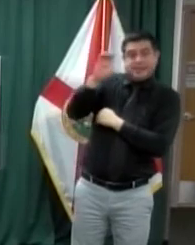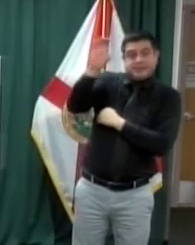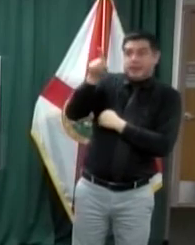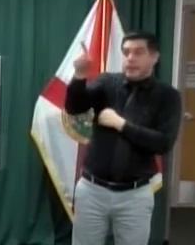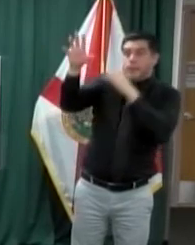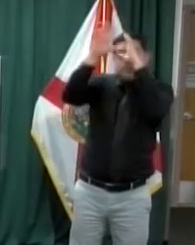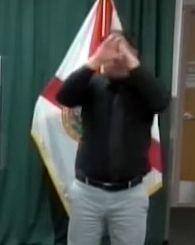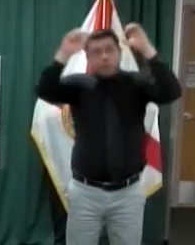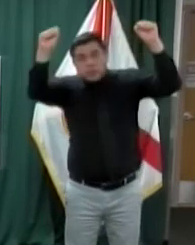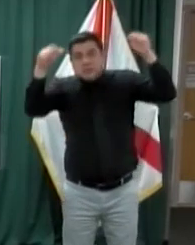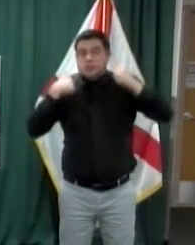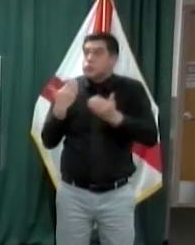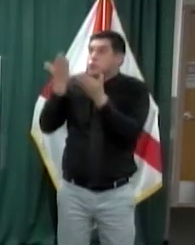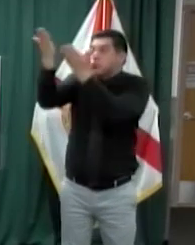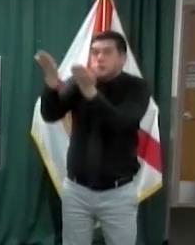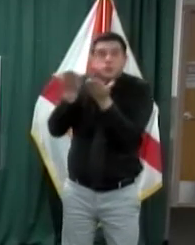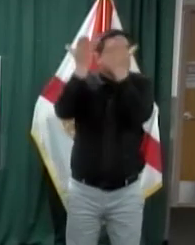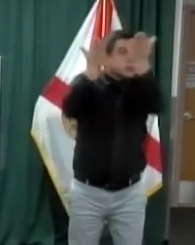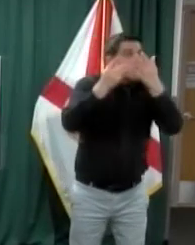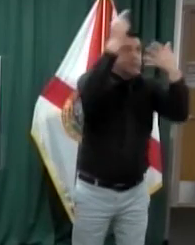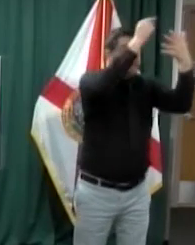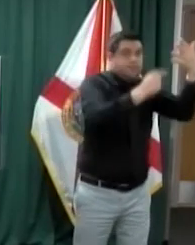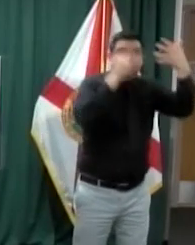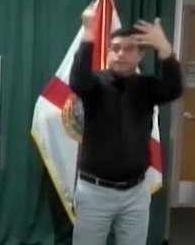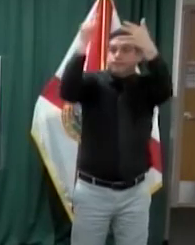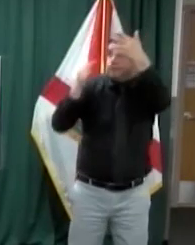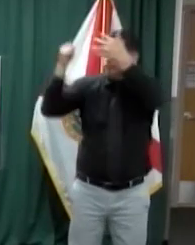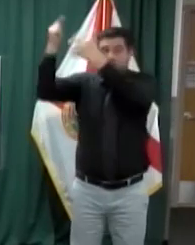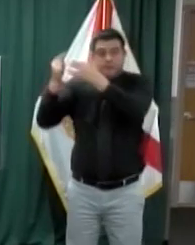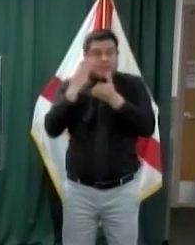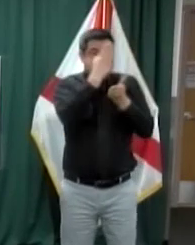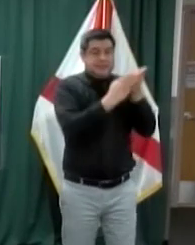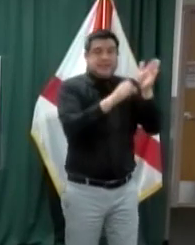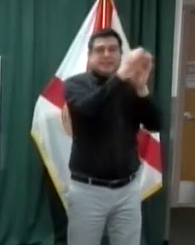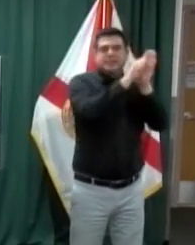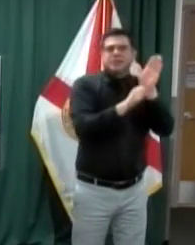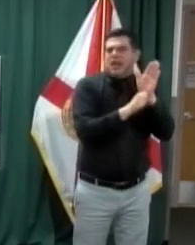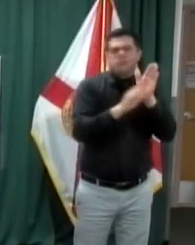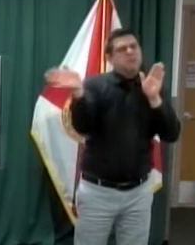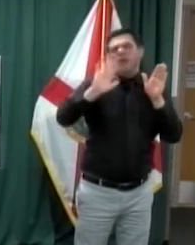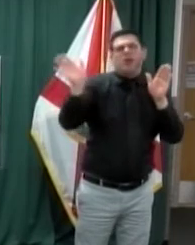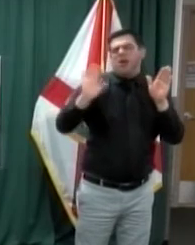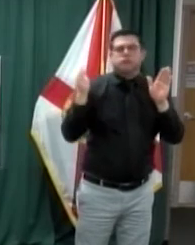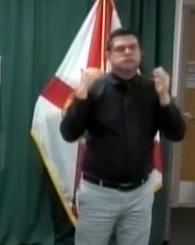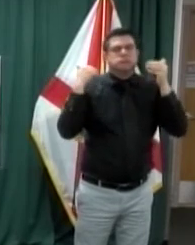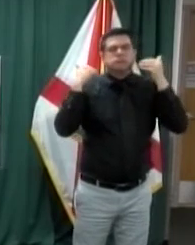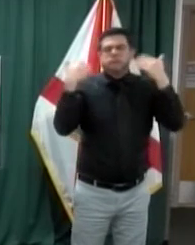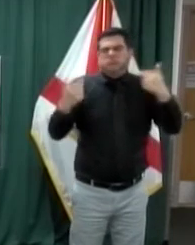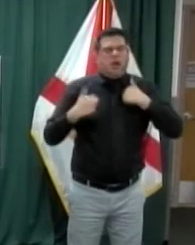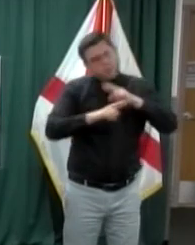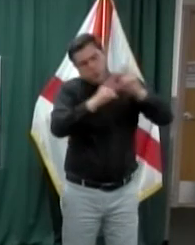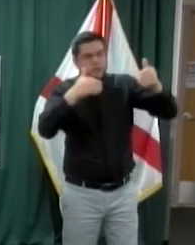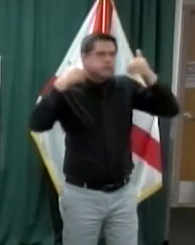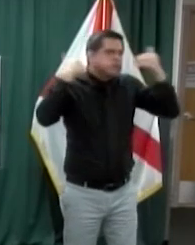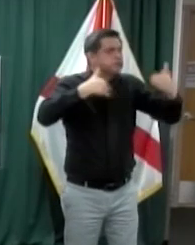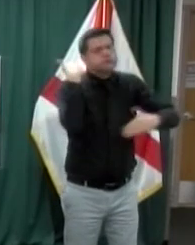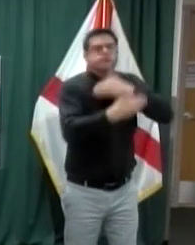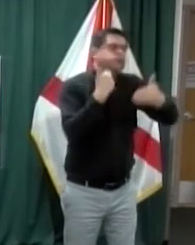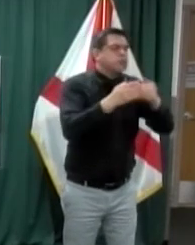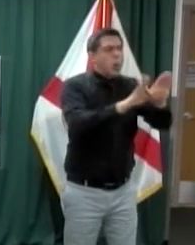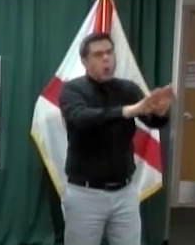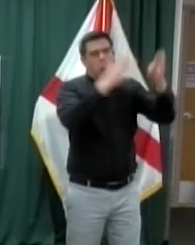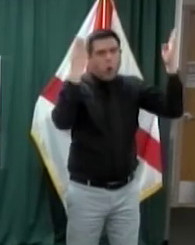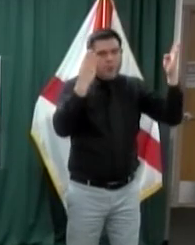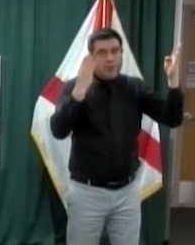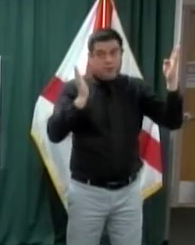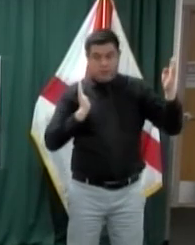the country that are about to open. Our governor here in Florida has not yet made that announcement. Once the